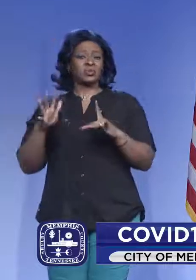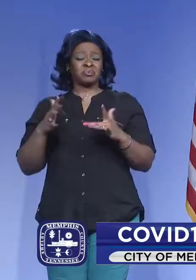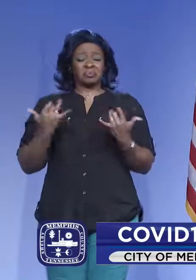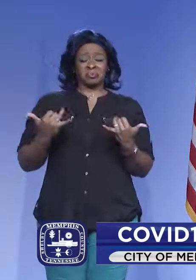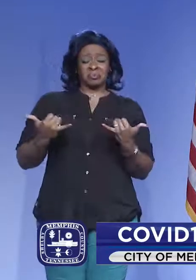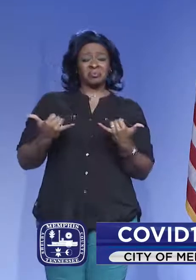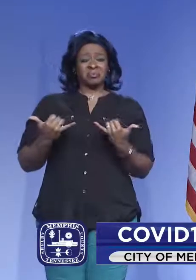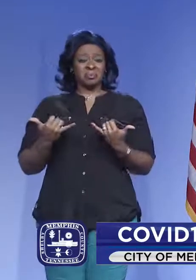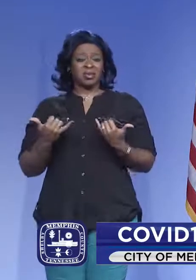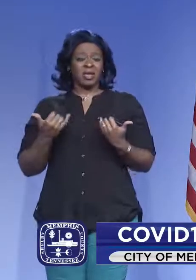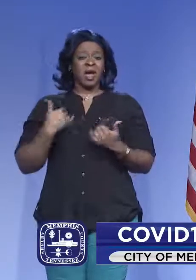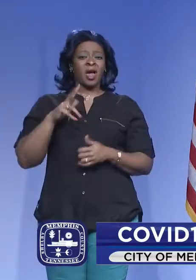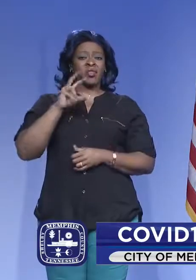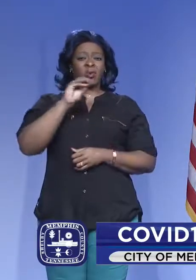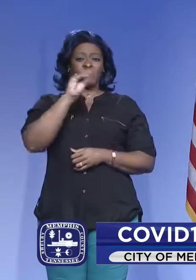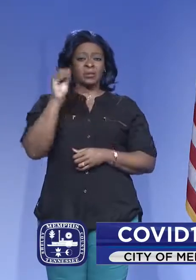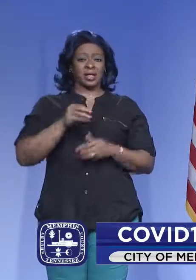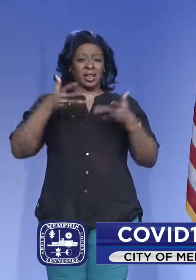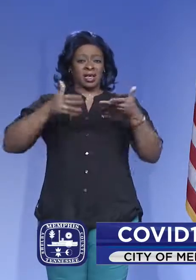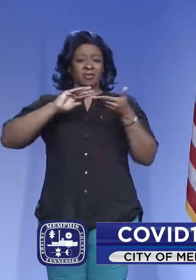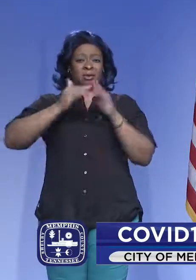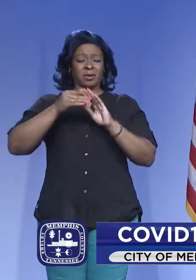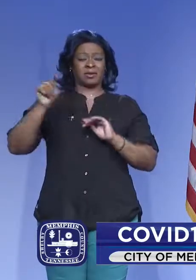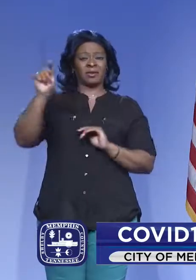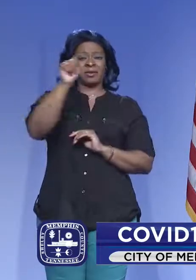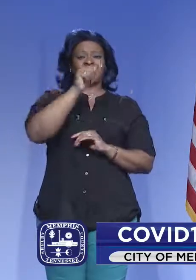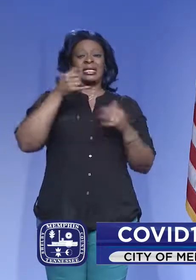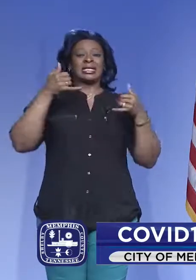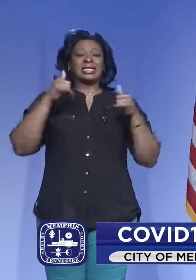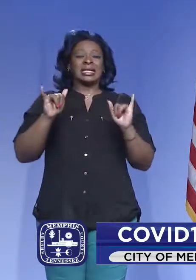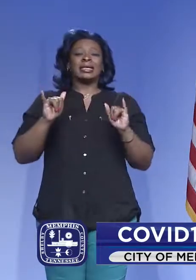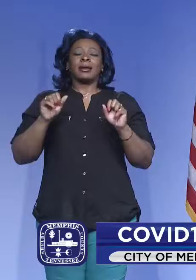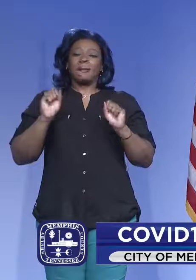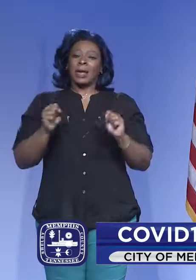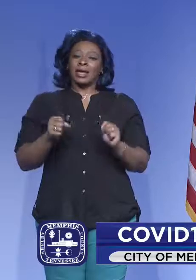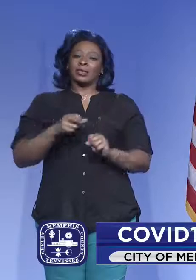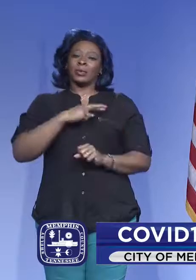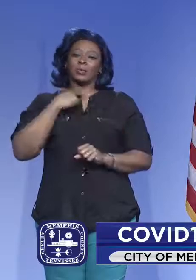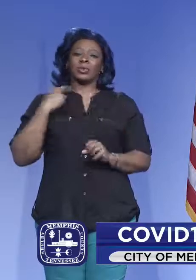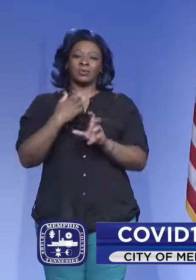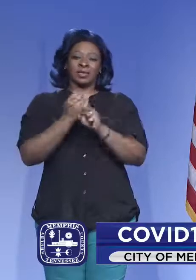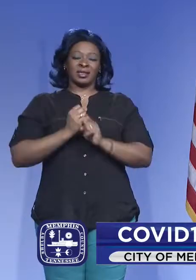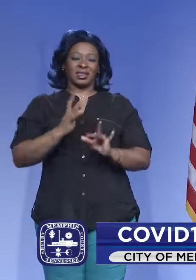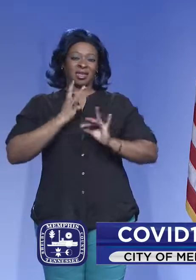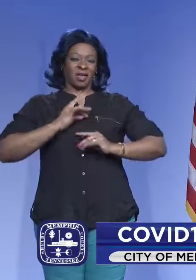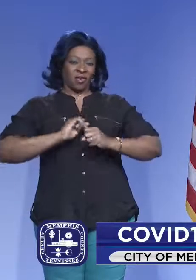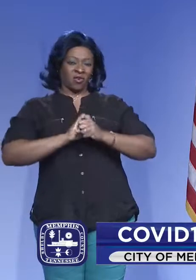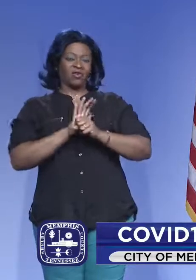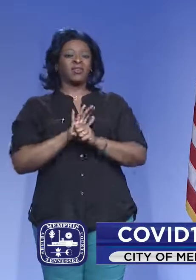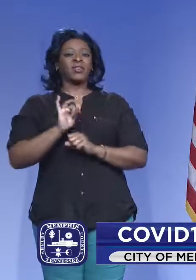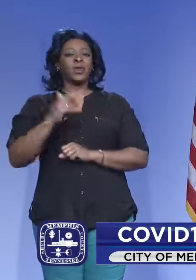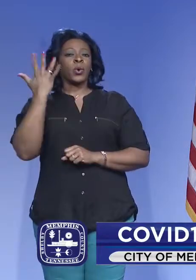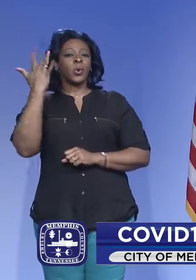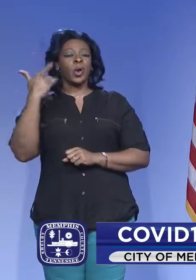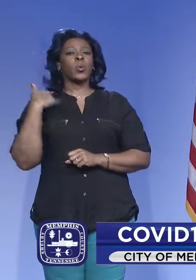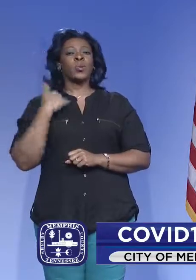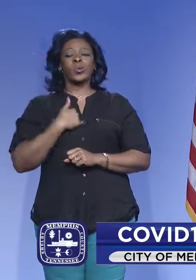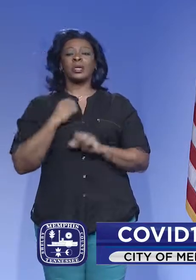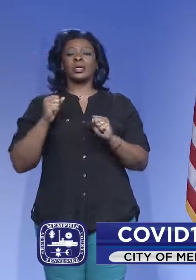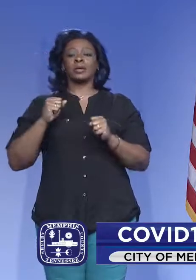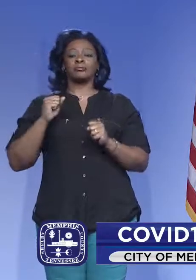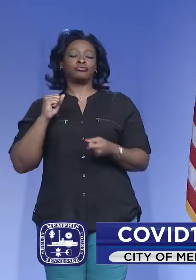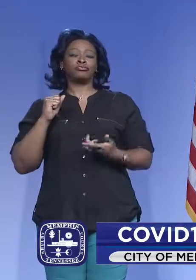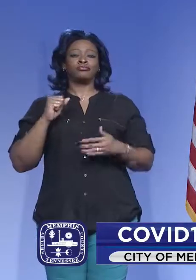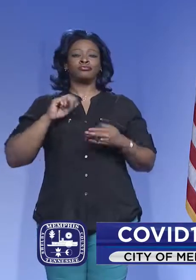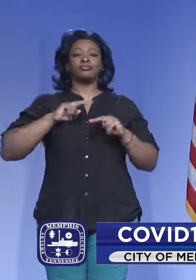point where we only have about 30% of the community that is still very susceptible to the disease, and that's a real reason why we're able to lift